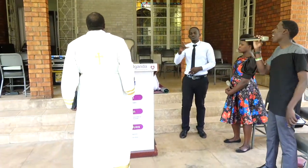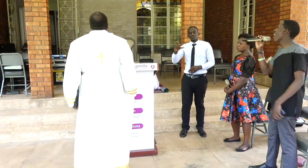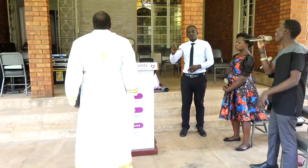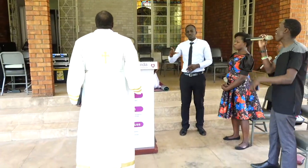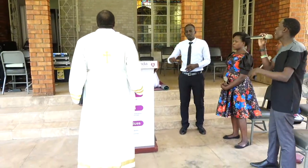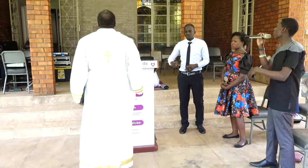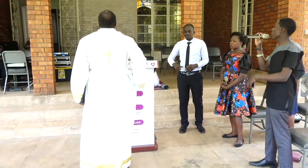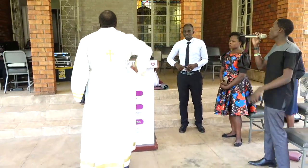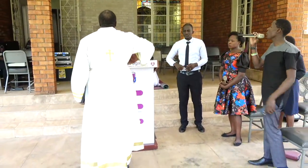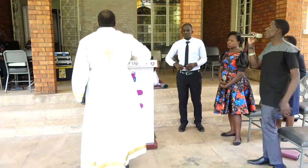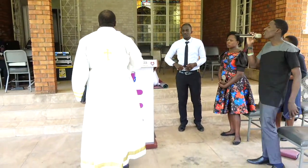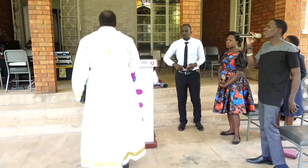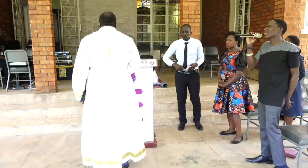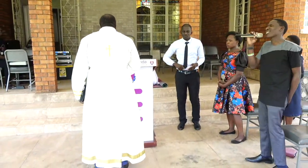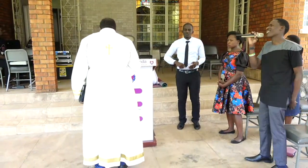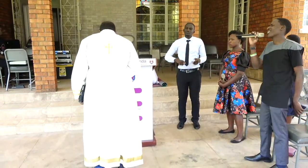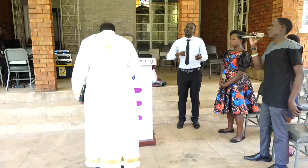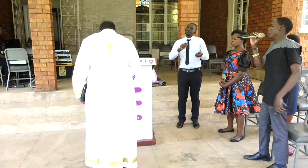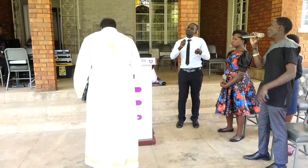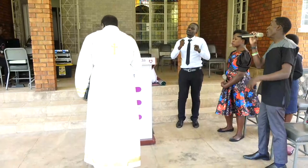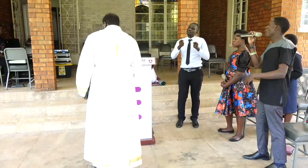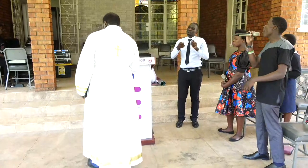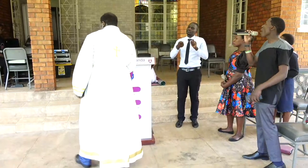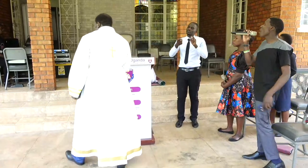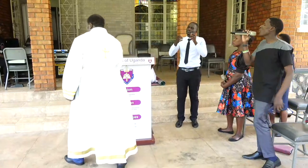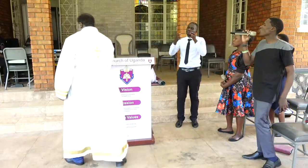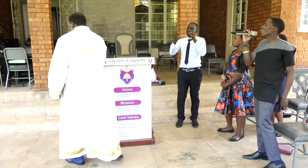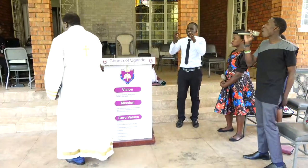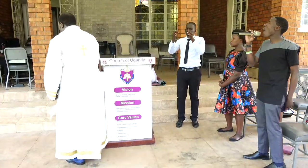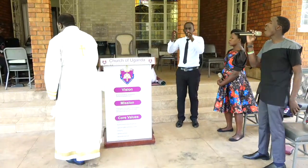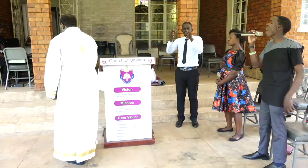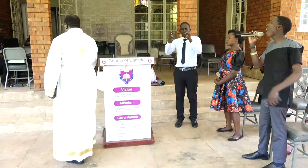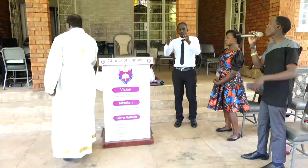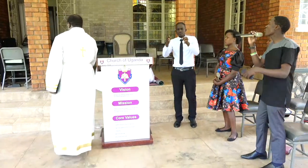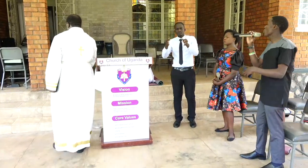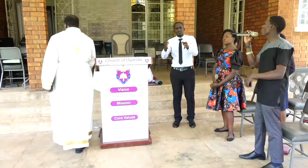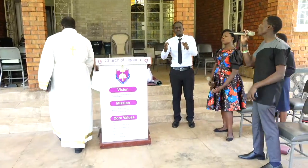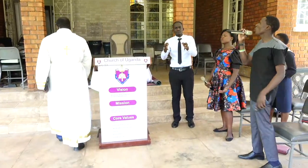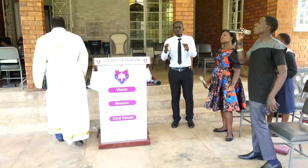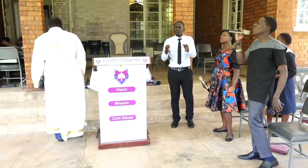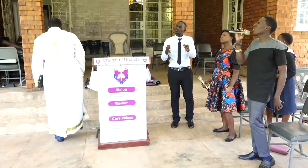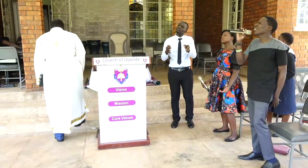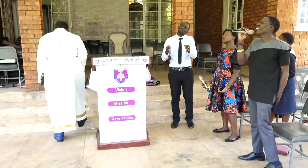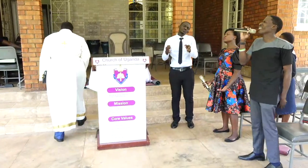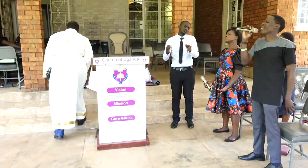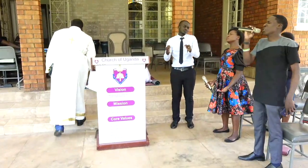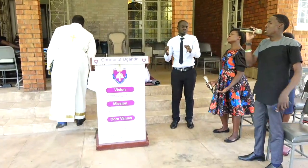Lord turn his face towards you